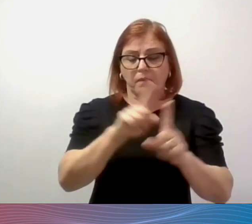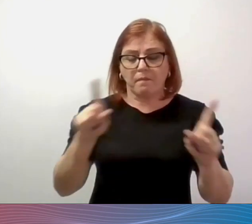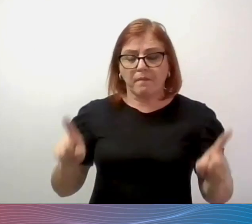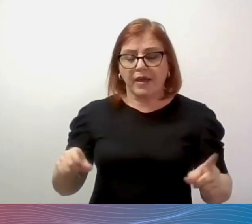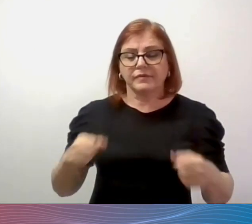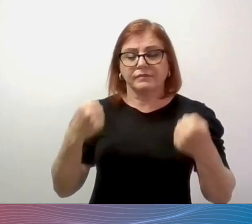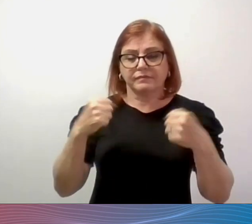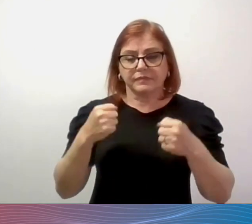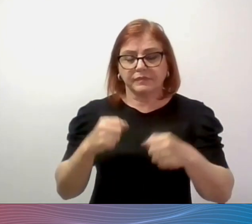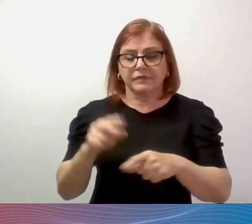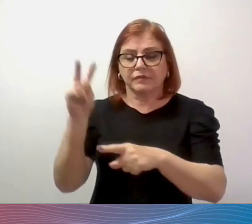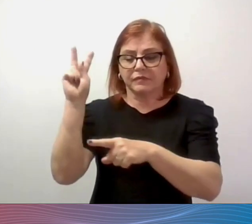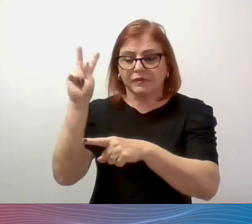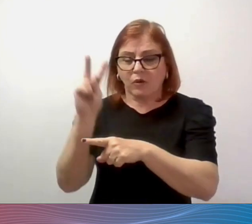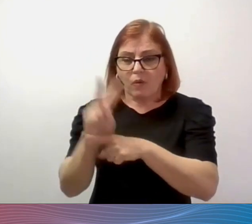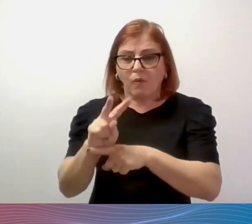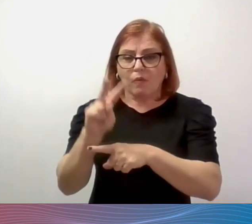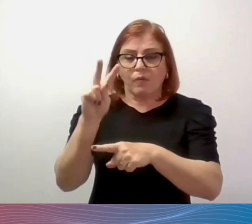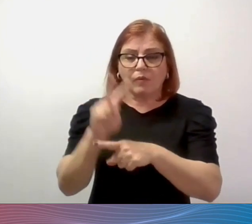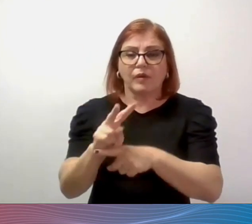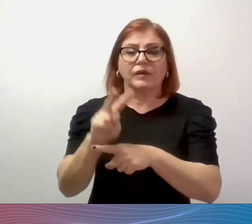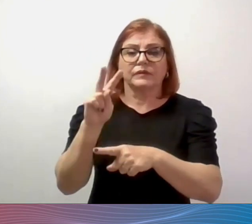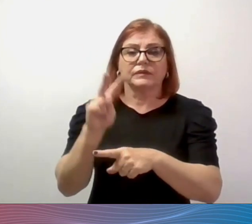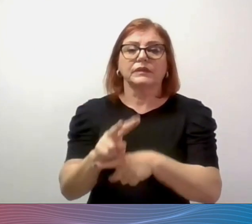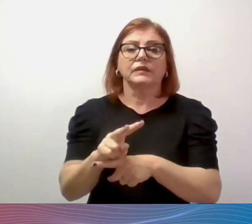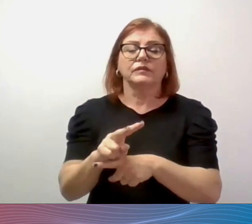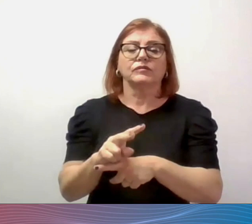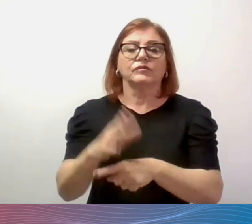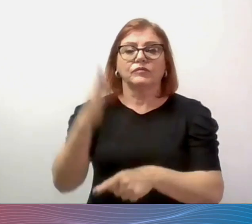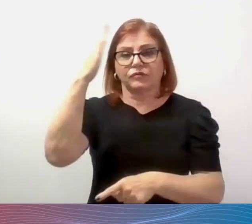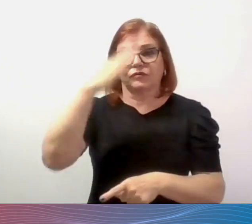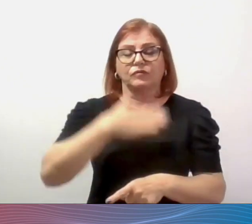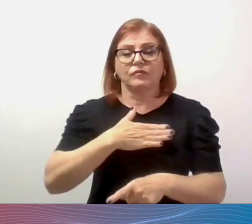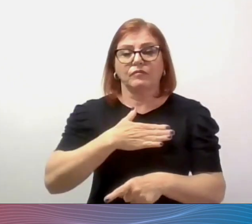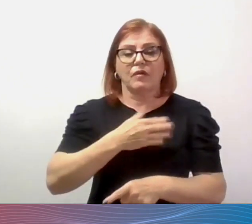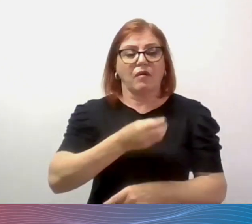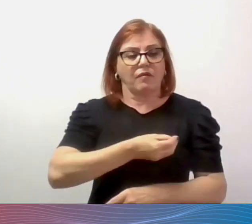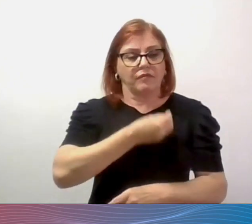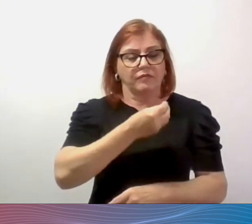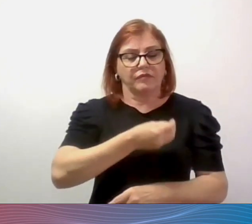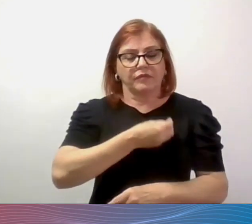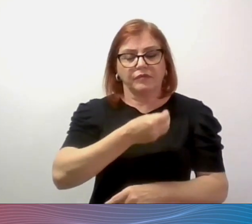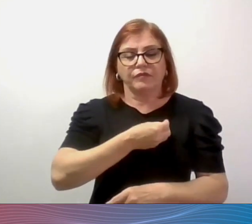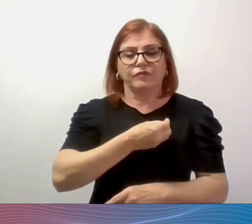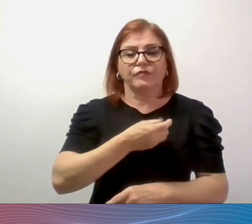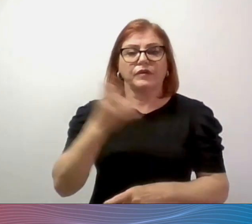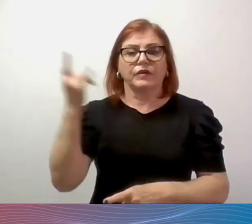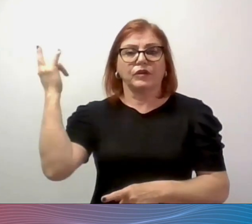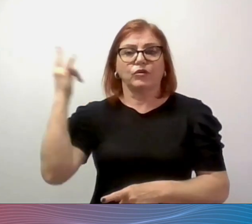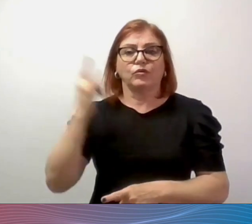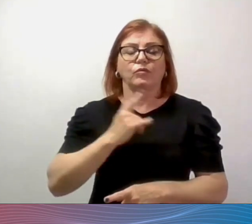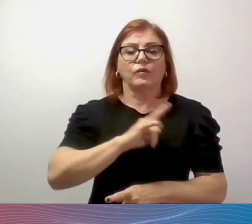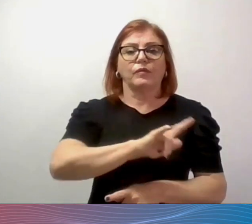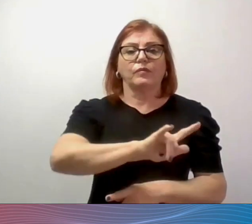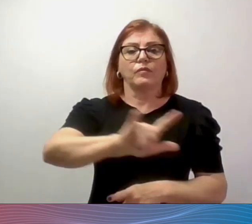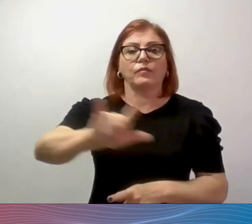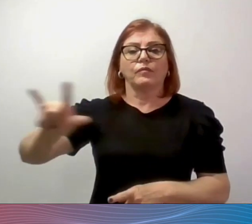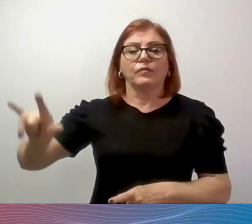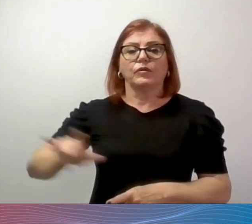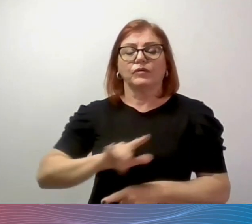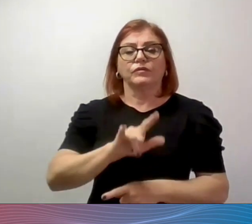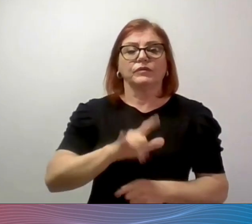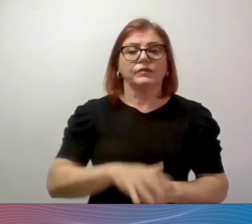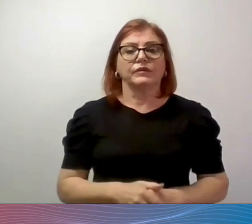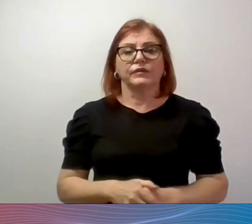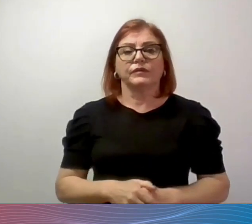he wants to keep us from the evil one. Para viver no amor de Deus. So we may live in the love of God. Ainda